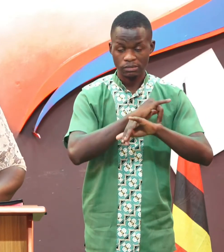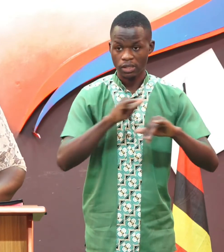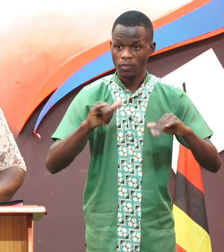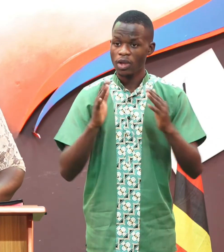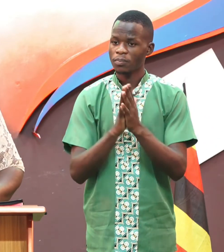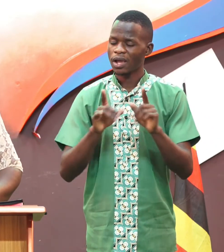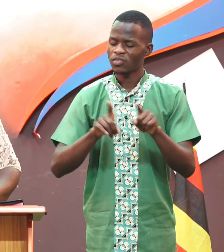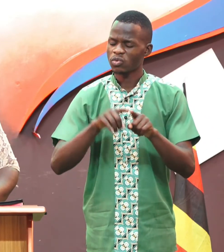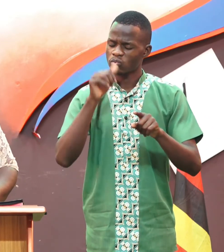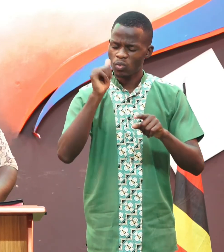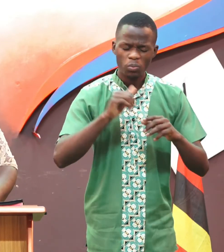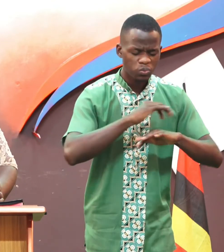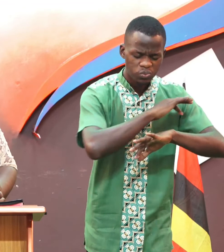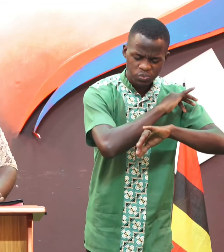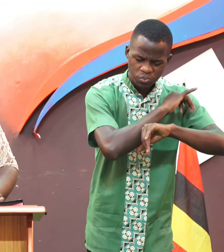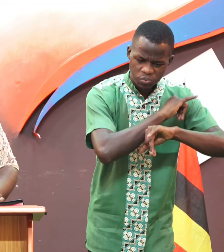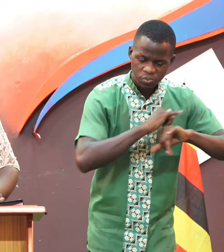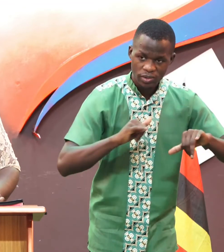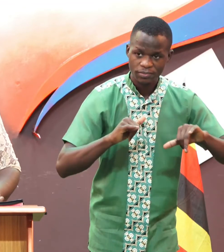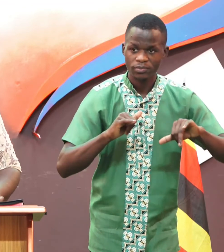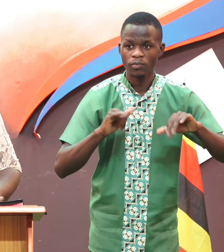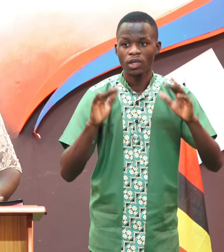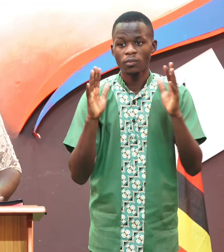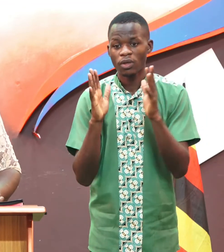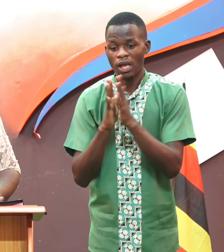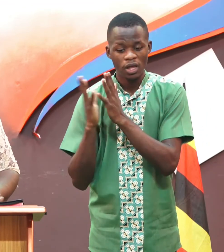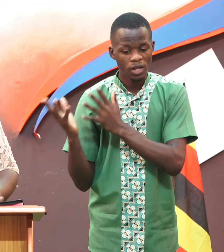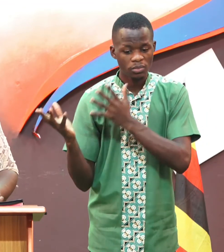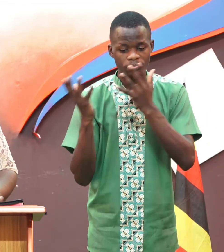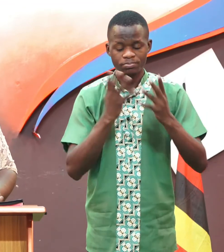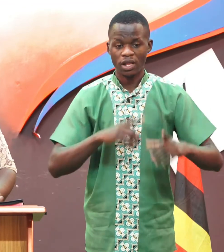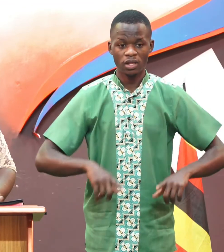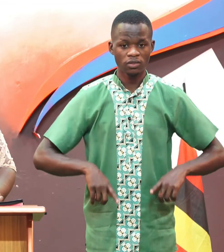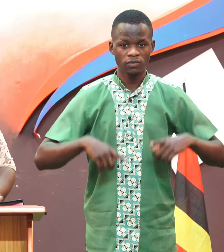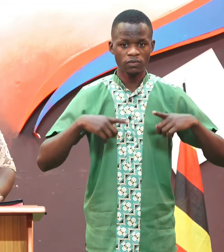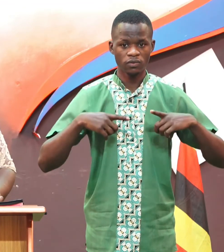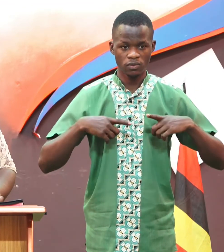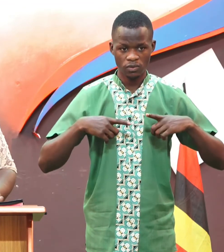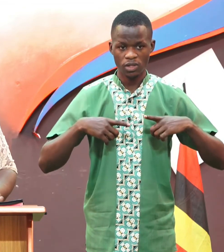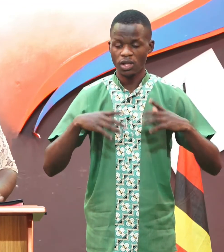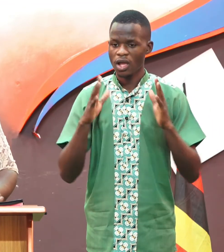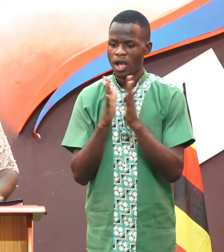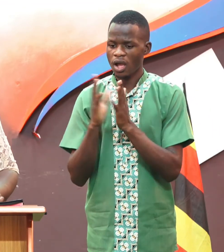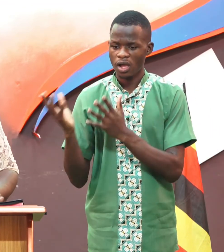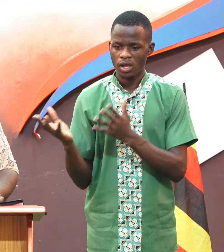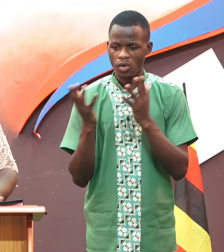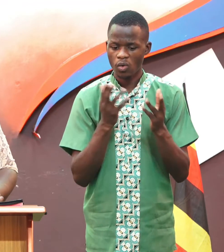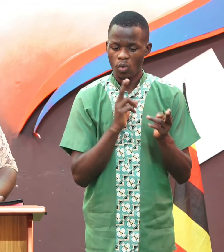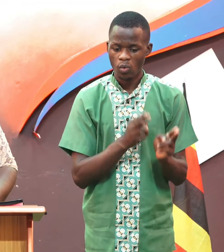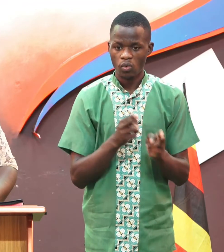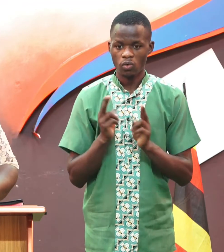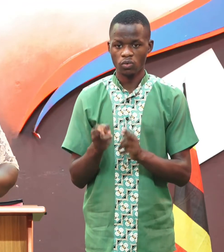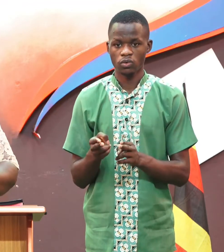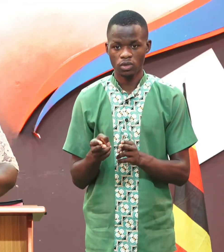Ate gutukuza. And it washes clean. Neguleta obulamu. And it brings life. Neguleta essuubi. And it